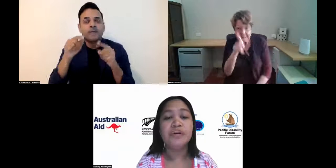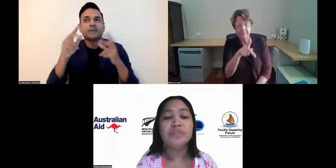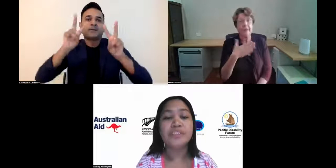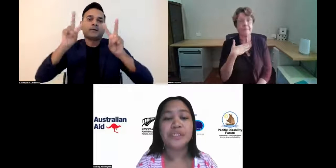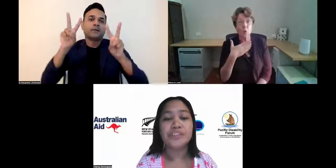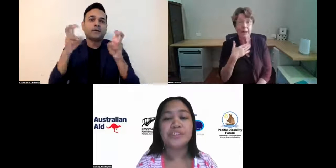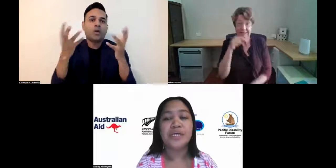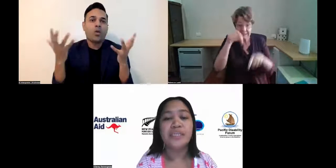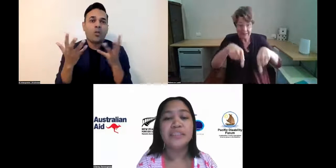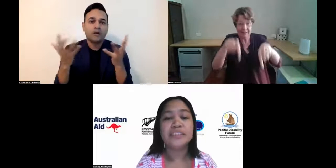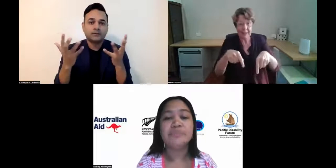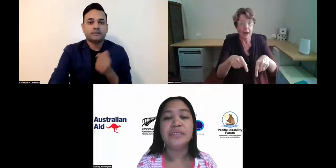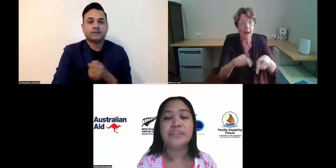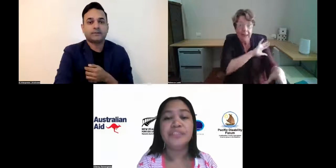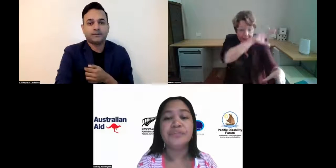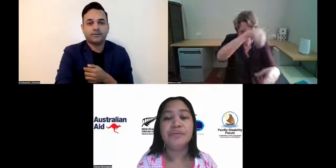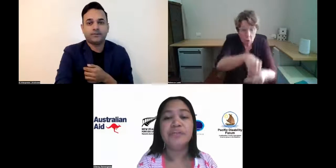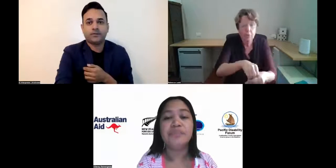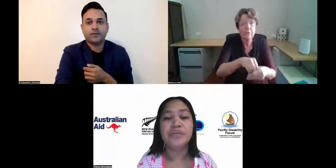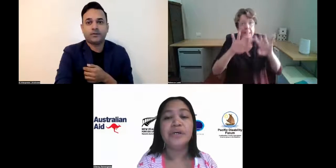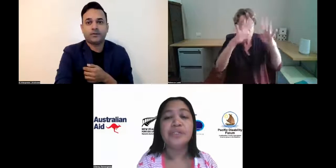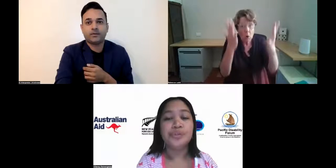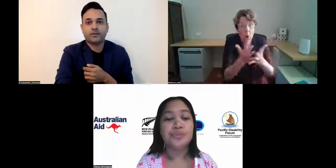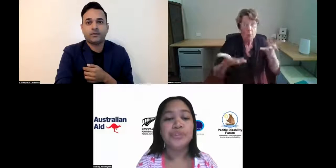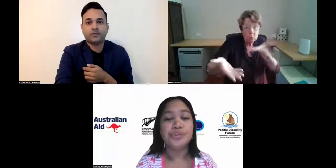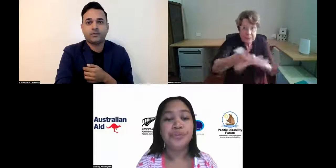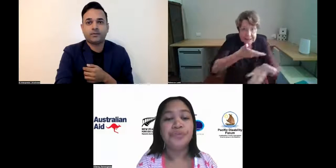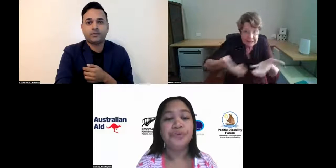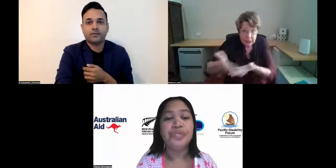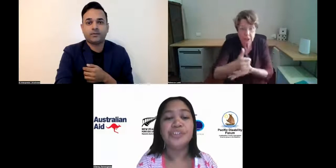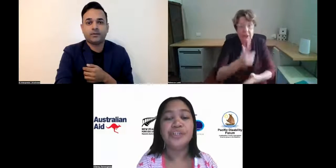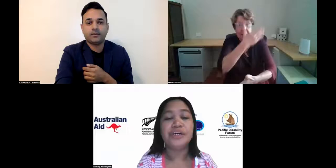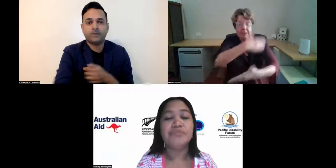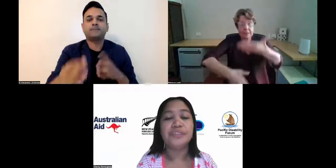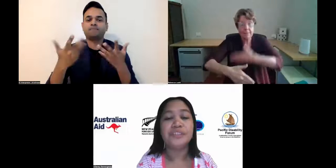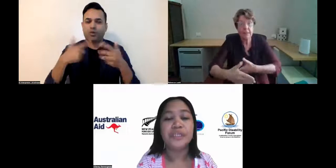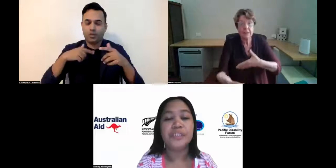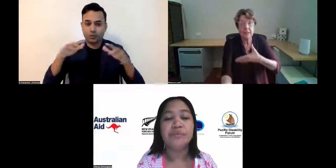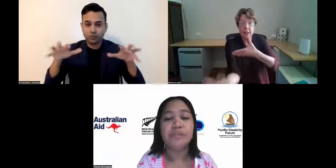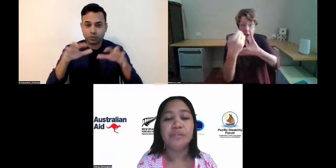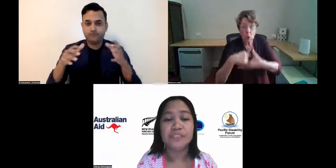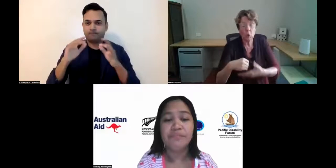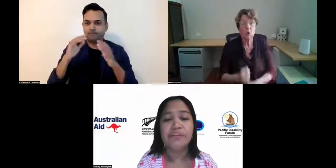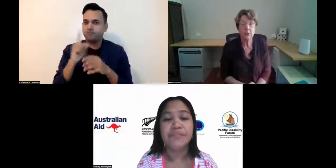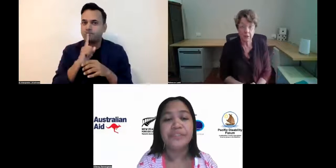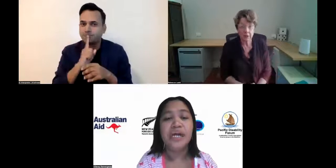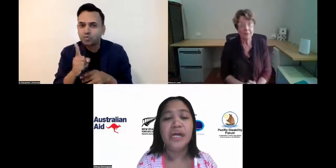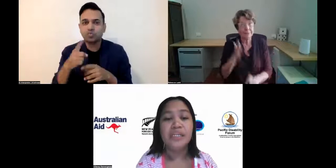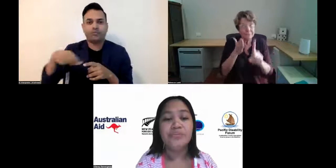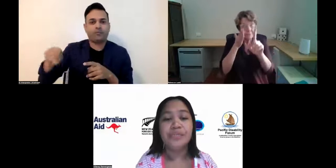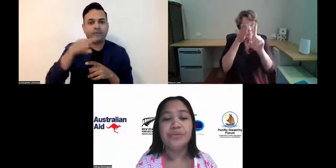within global discussion on disability inclusive development towards 2030 Agenda for Sustainable